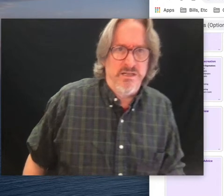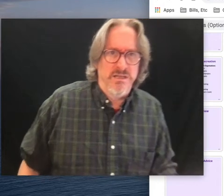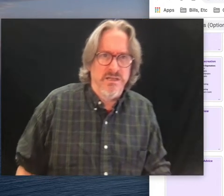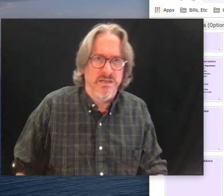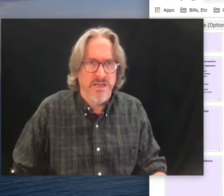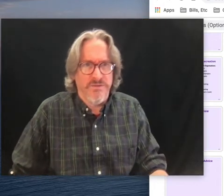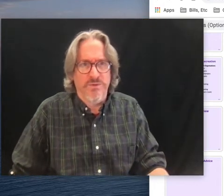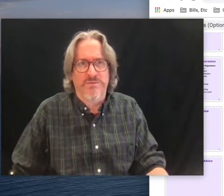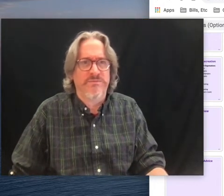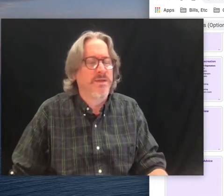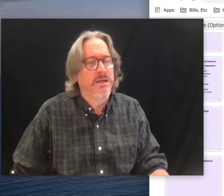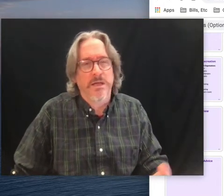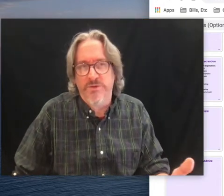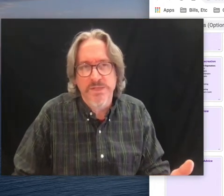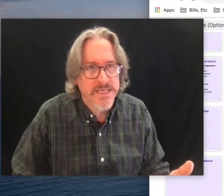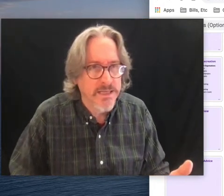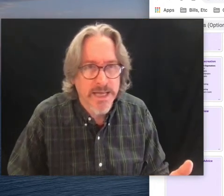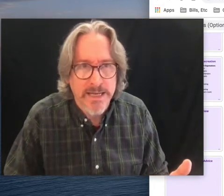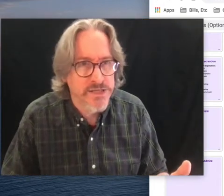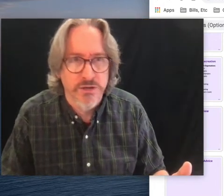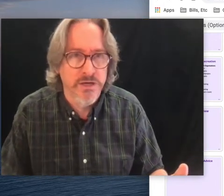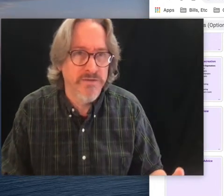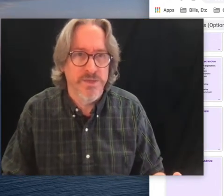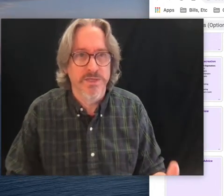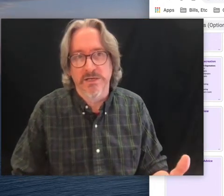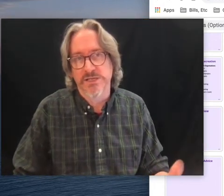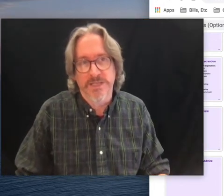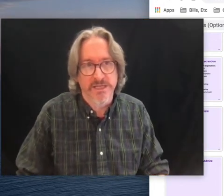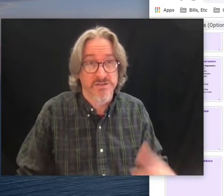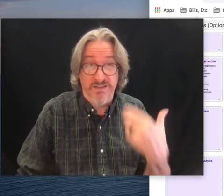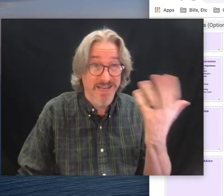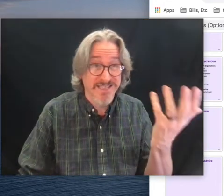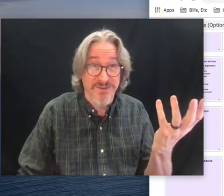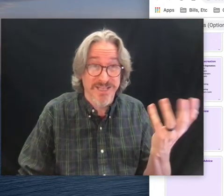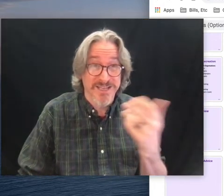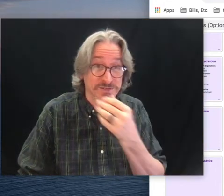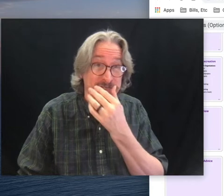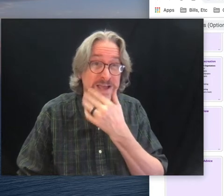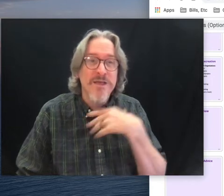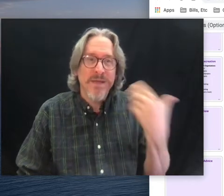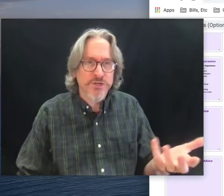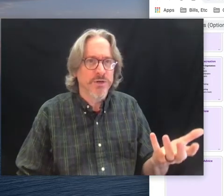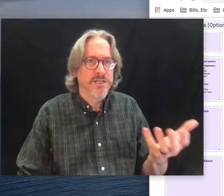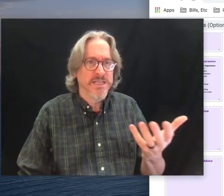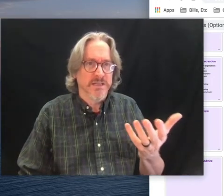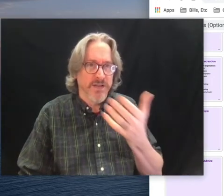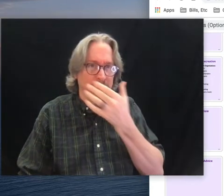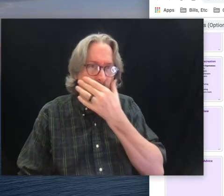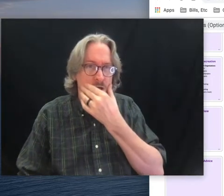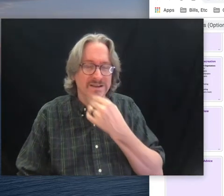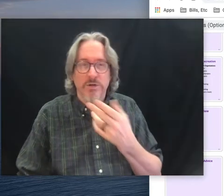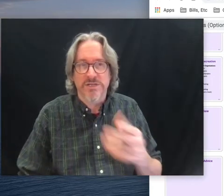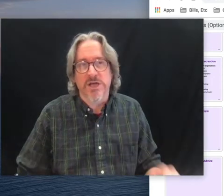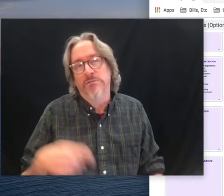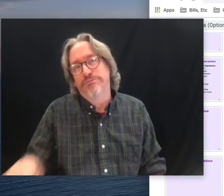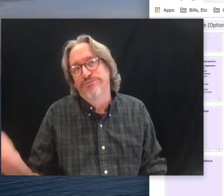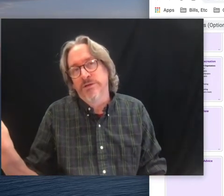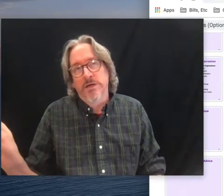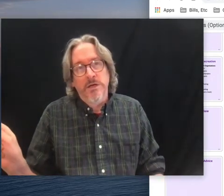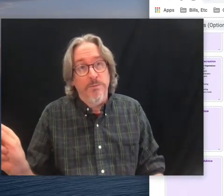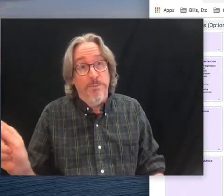take, if you see the answer, if someone tells you what the answer is, if I tell you what the answer is, make sure you can see it in the video. Don't just